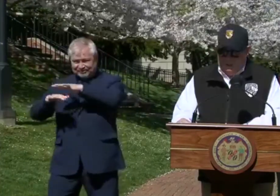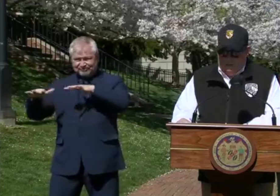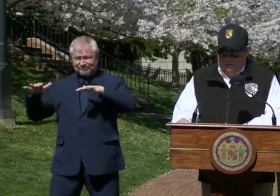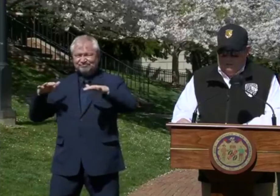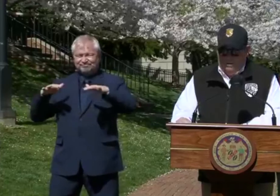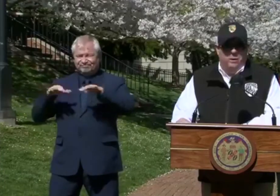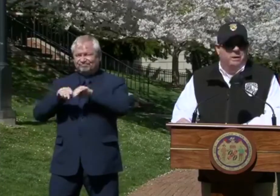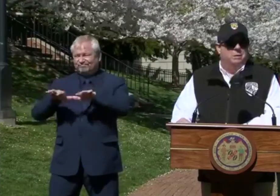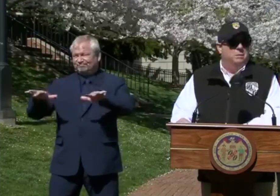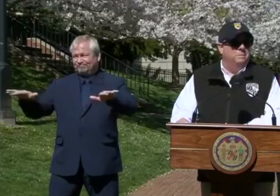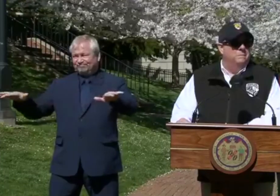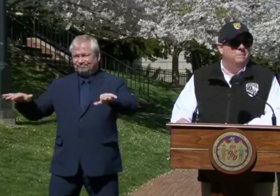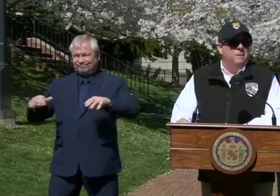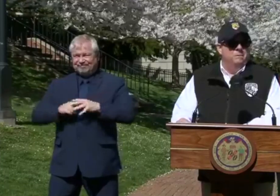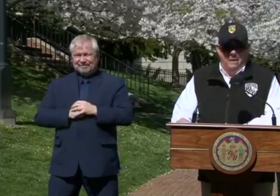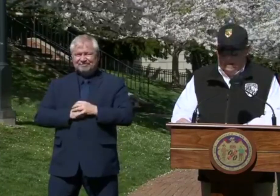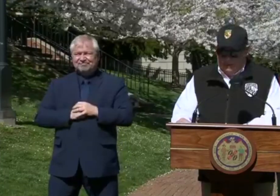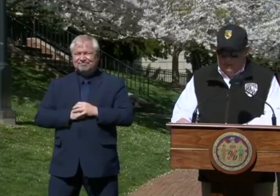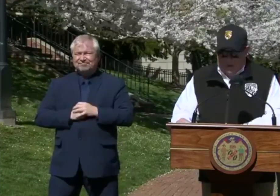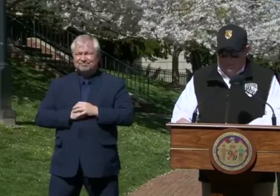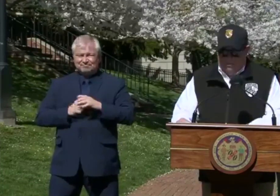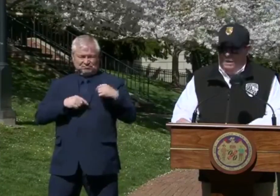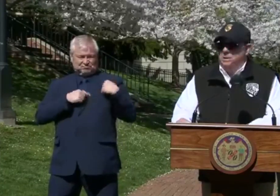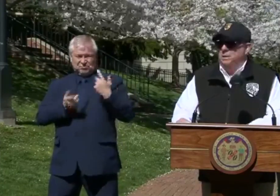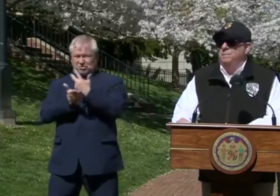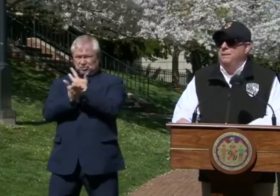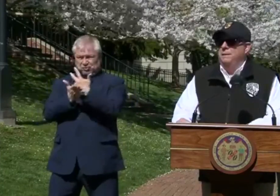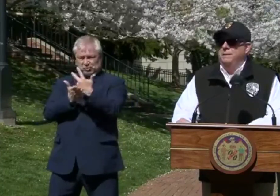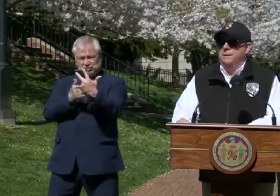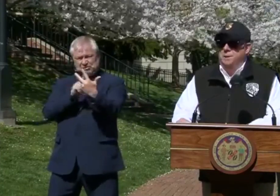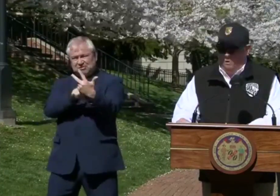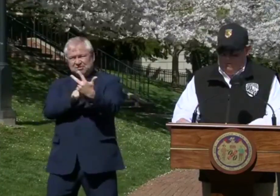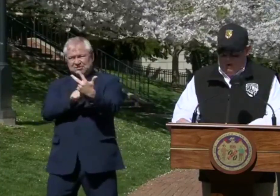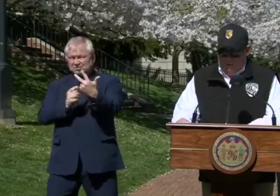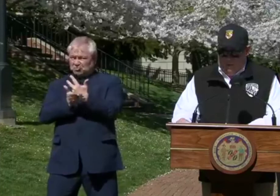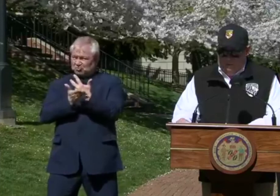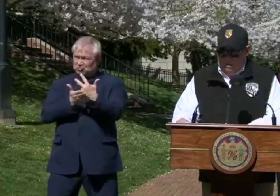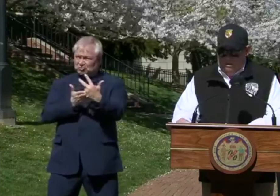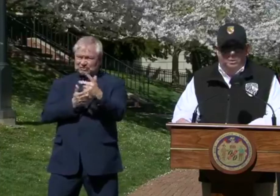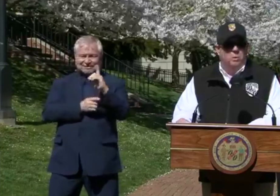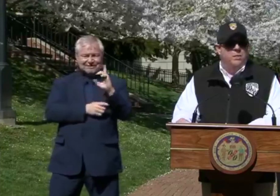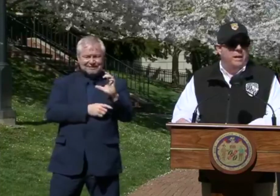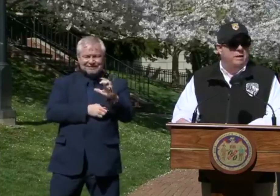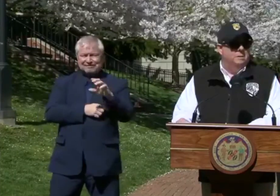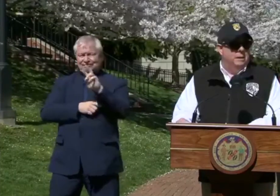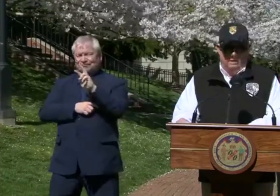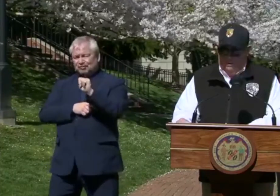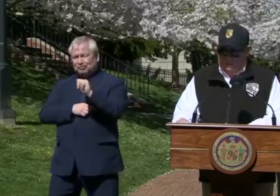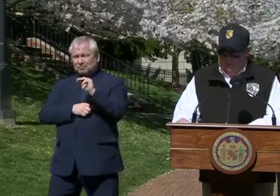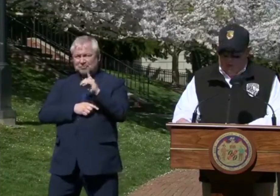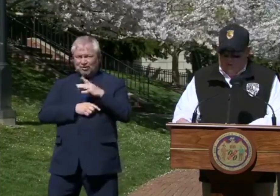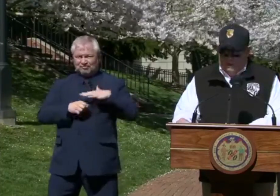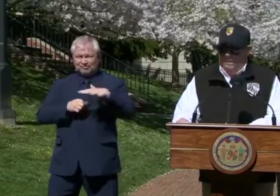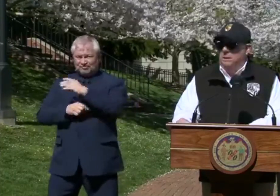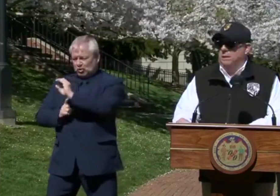took nearly 3 weeks for the National Capital Region to go from 0 to 1,000 cases